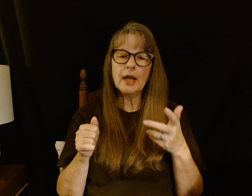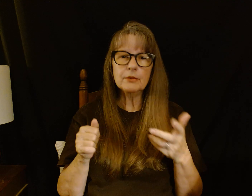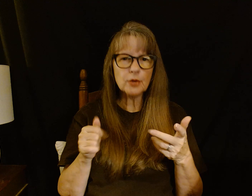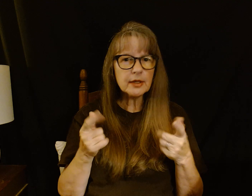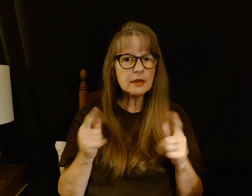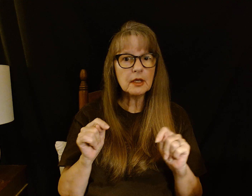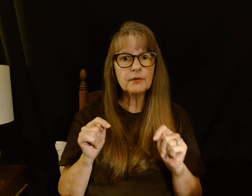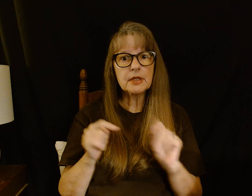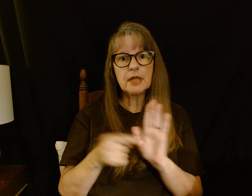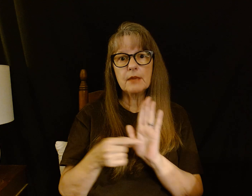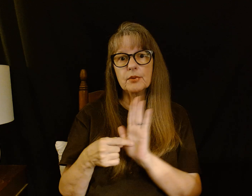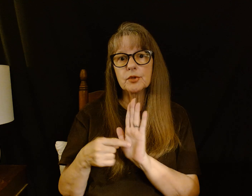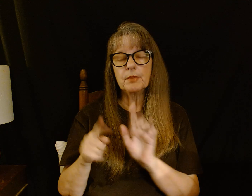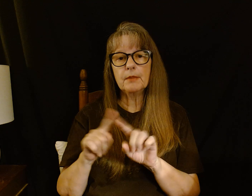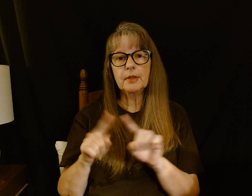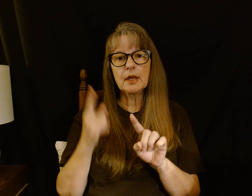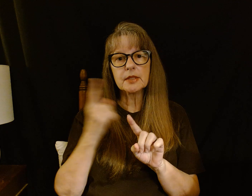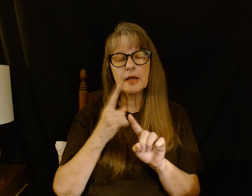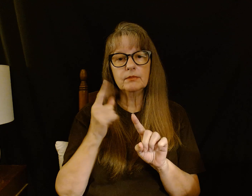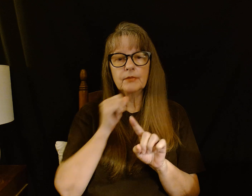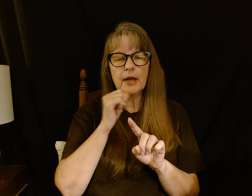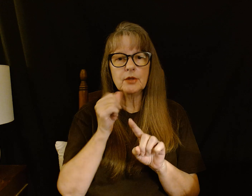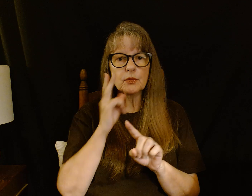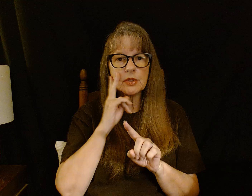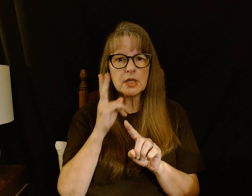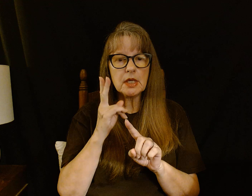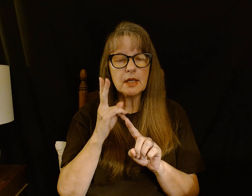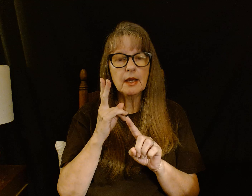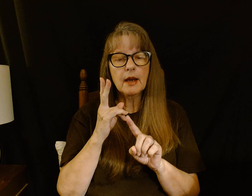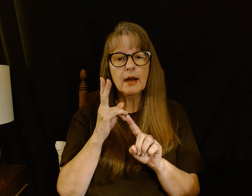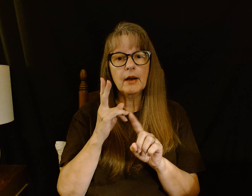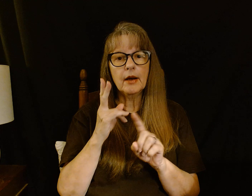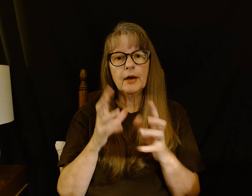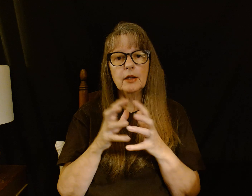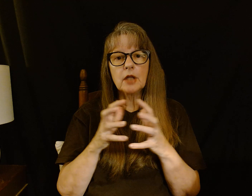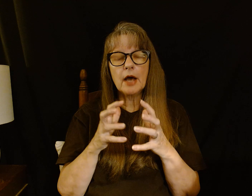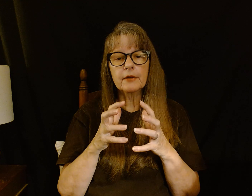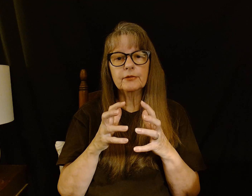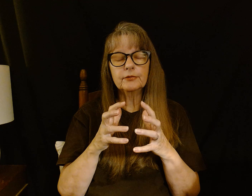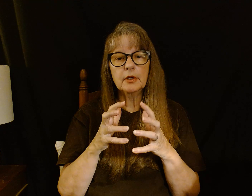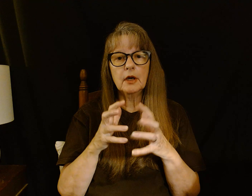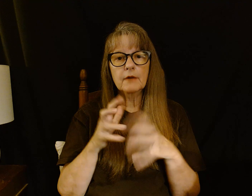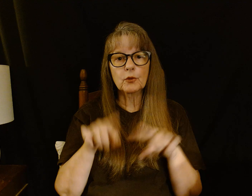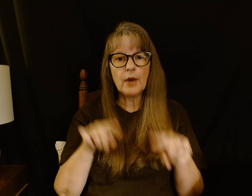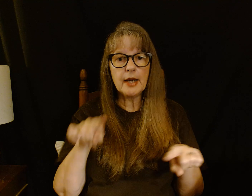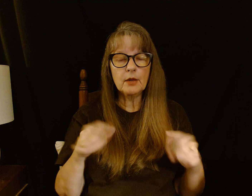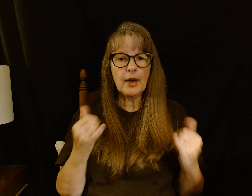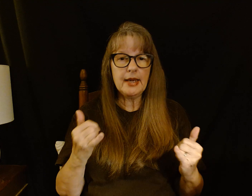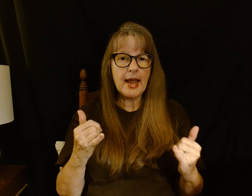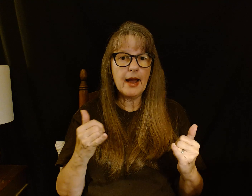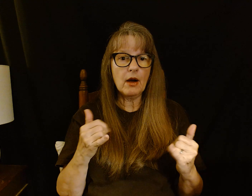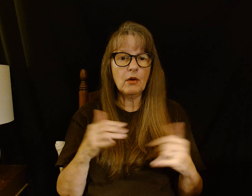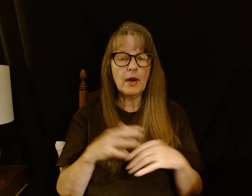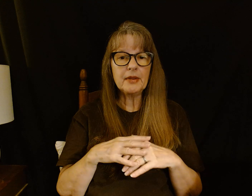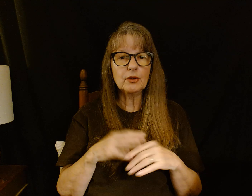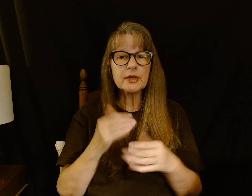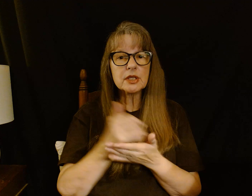trying to think of examples, but because I don't see a lot of variety right now, I mean, there is